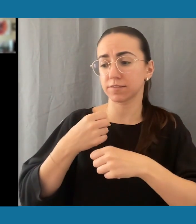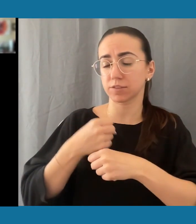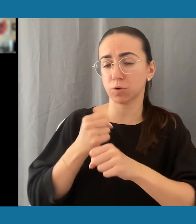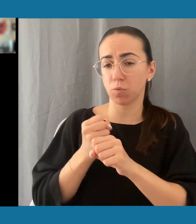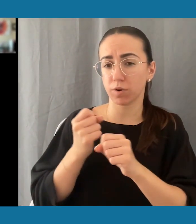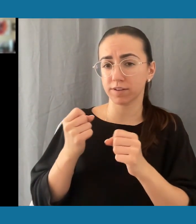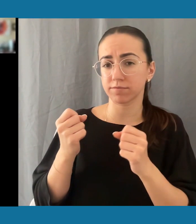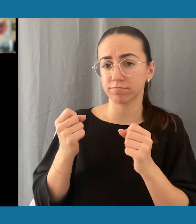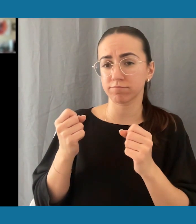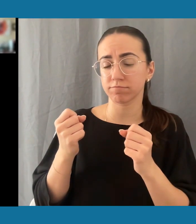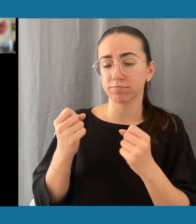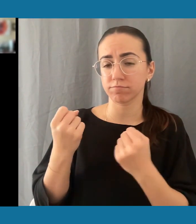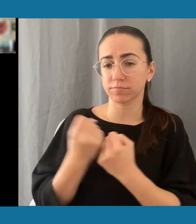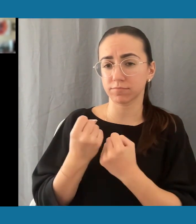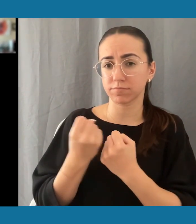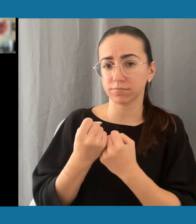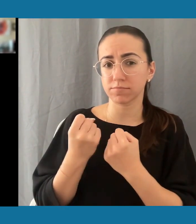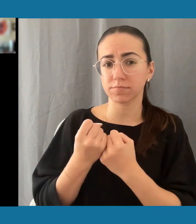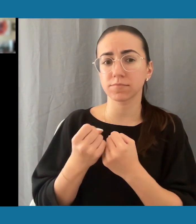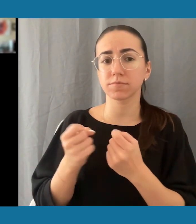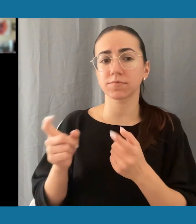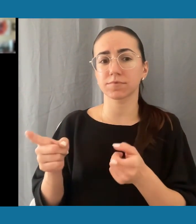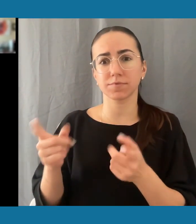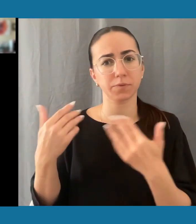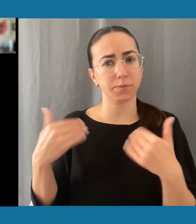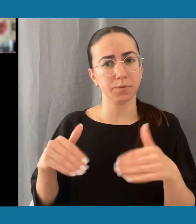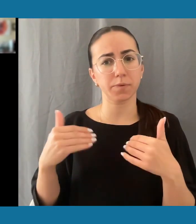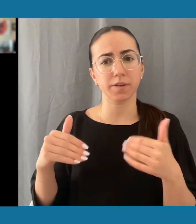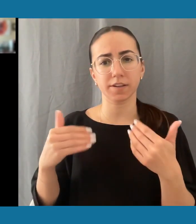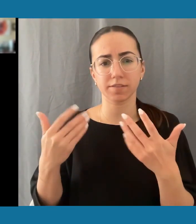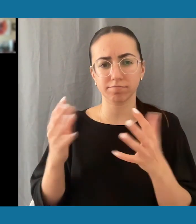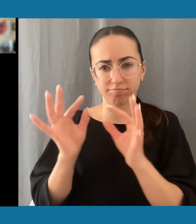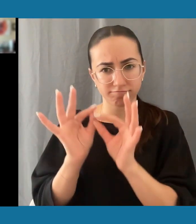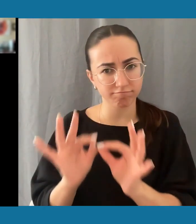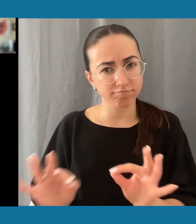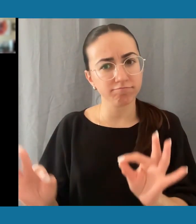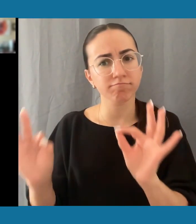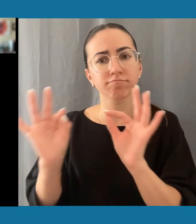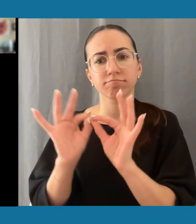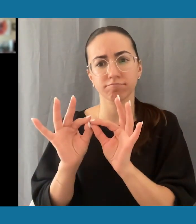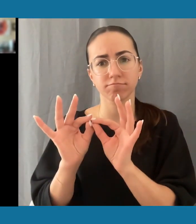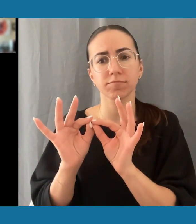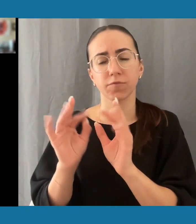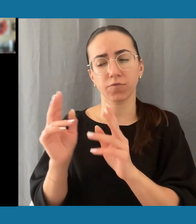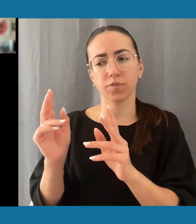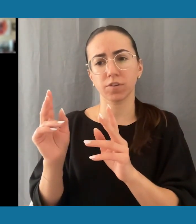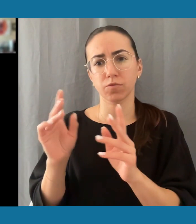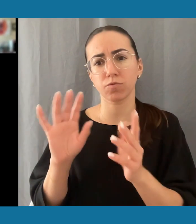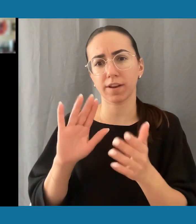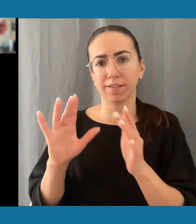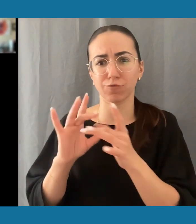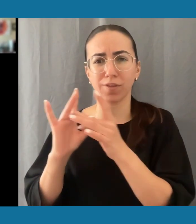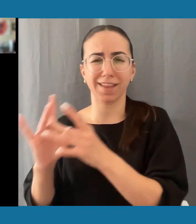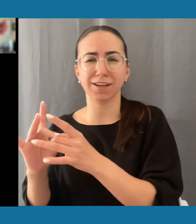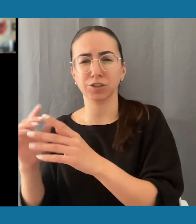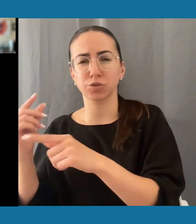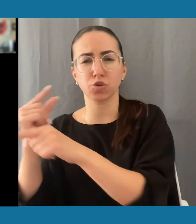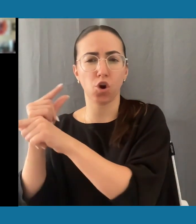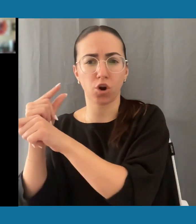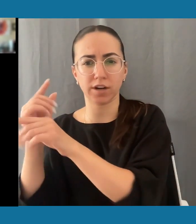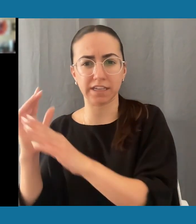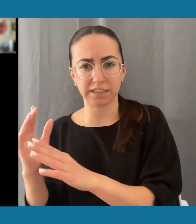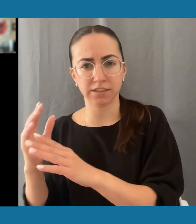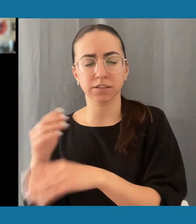was an alternative to guardianship, and really have stressed the importance of